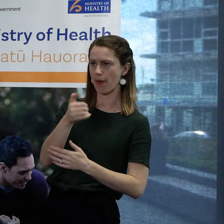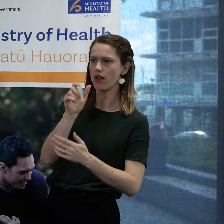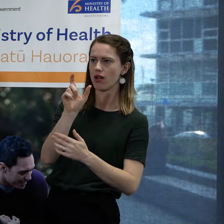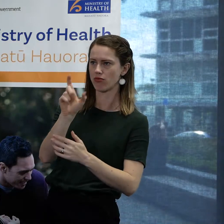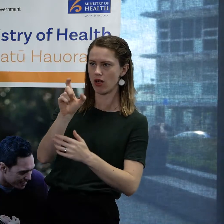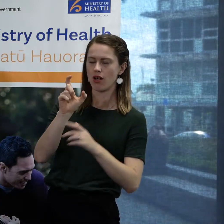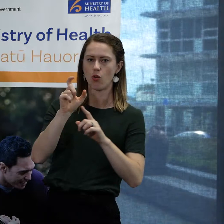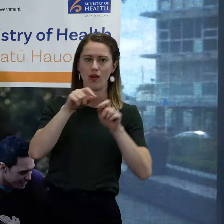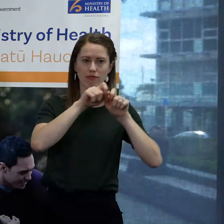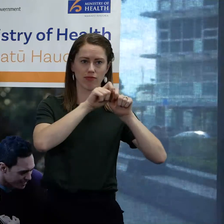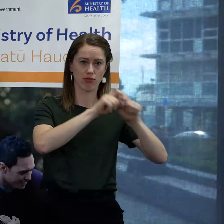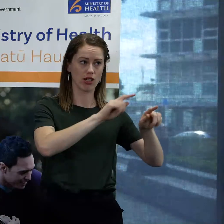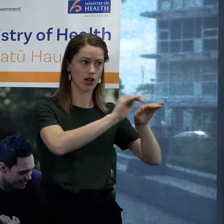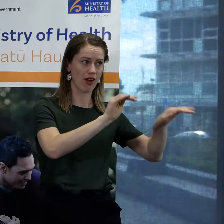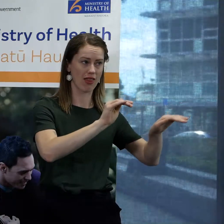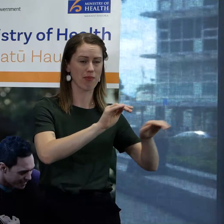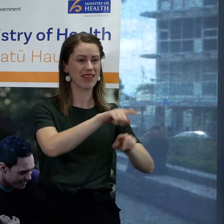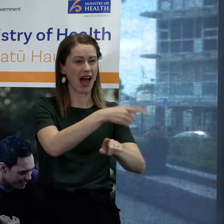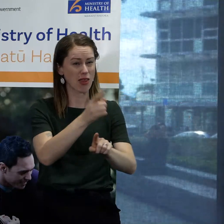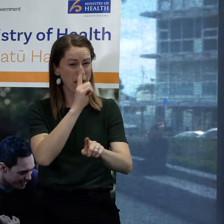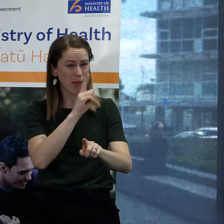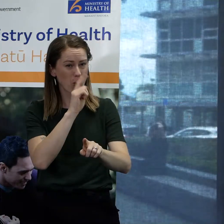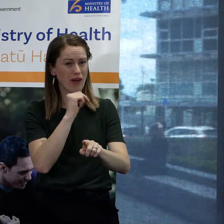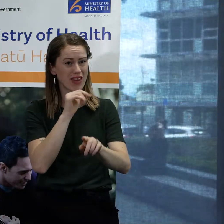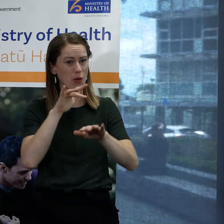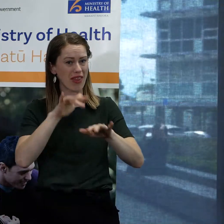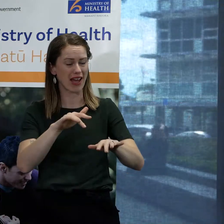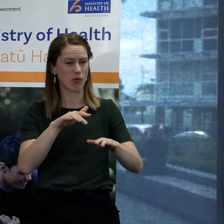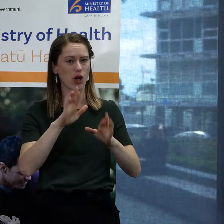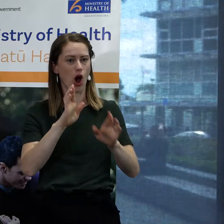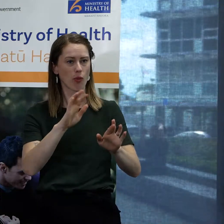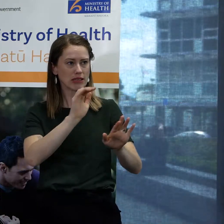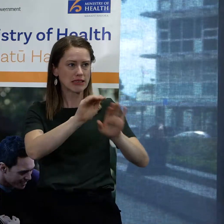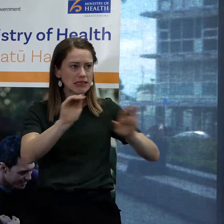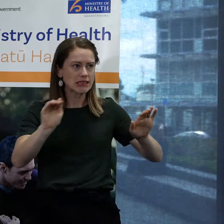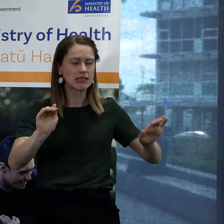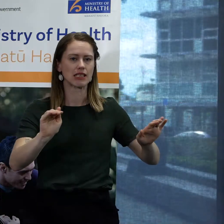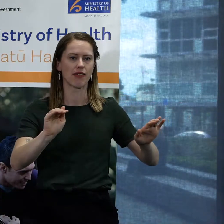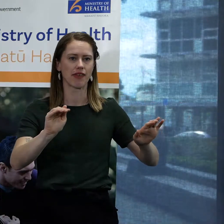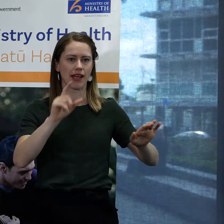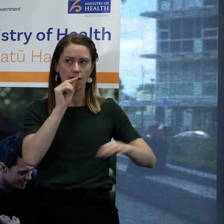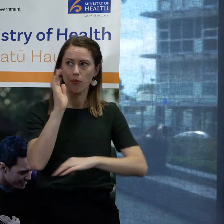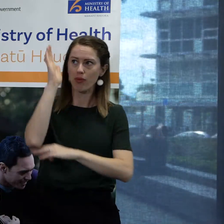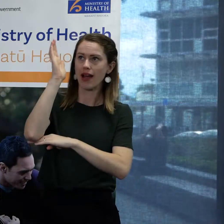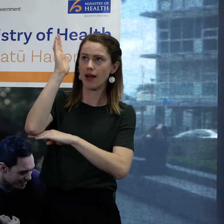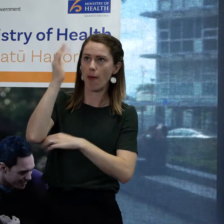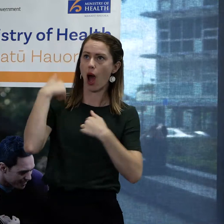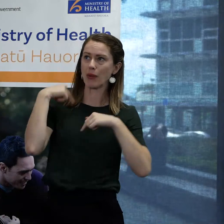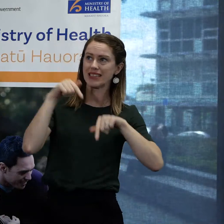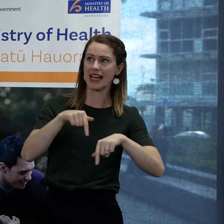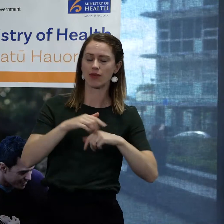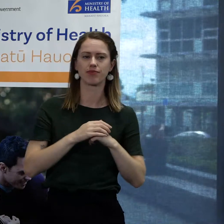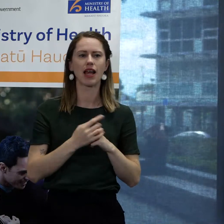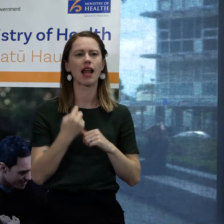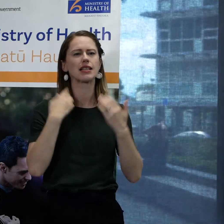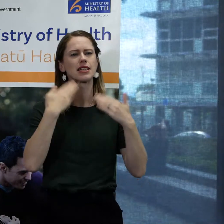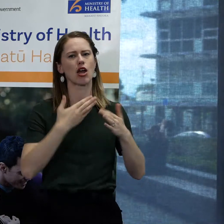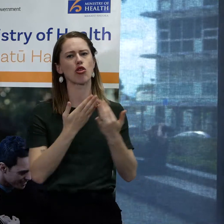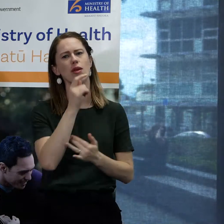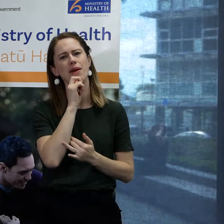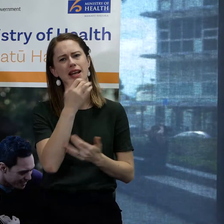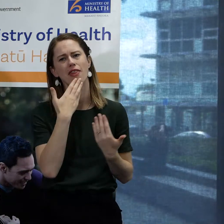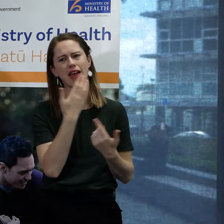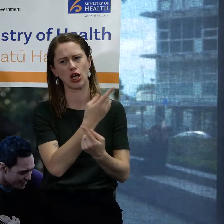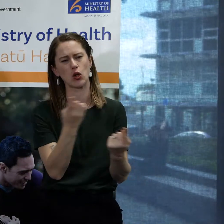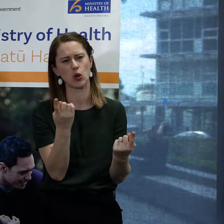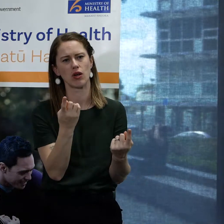relying on others to identify themselves if they were there that evening. And the message that went out last night through the media, again, thank you, will I'm